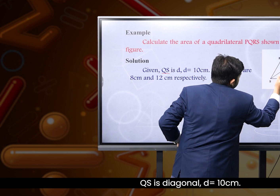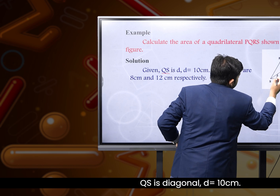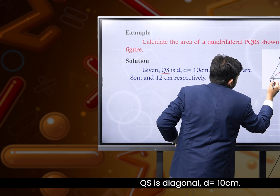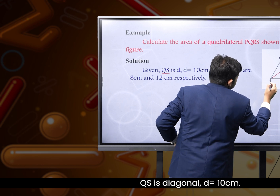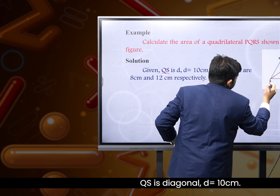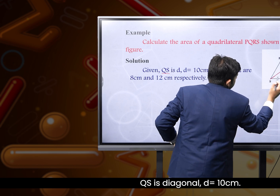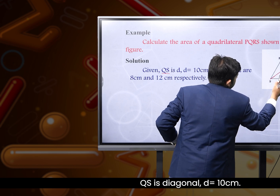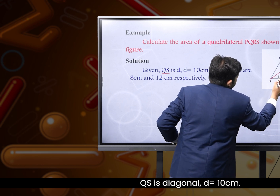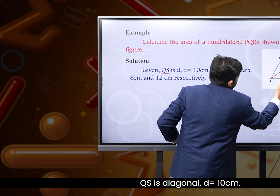centimeter.